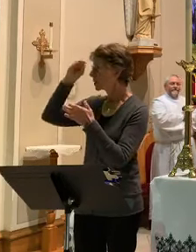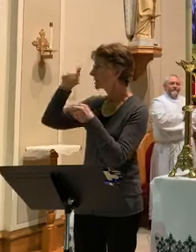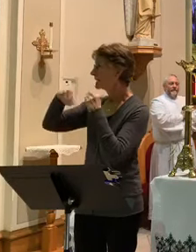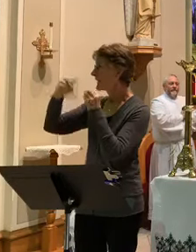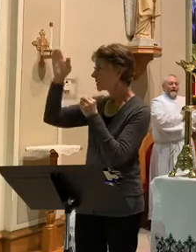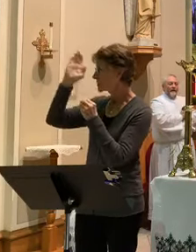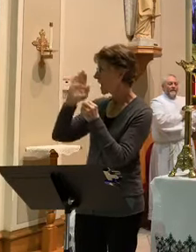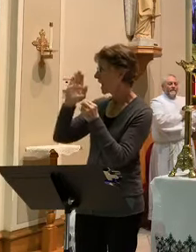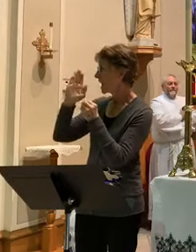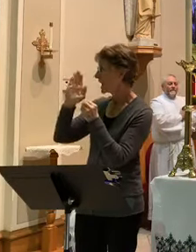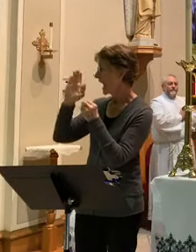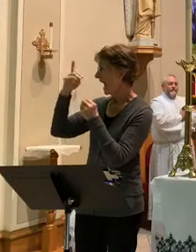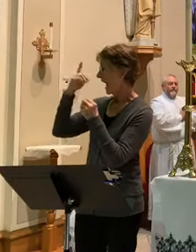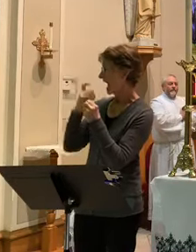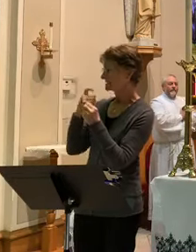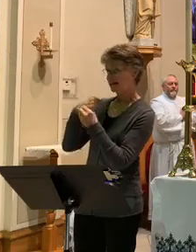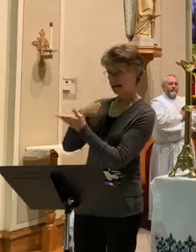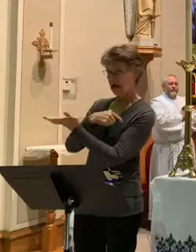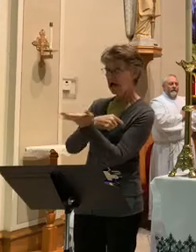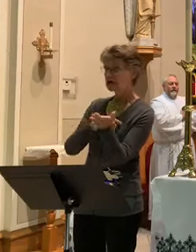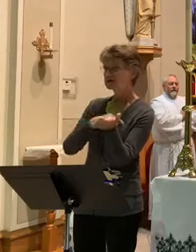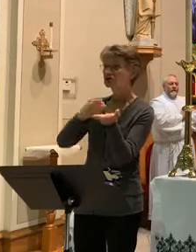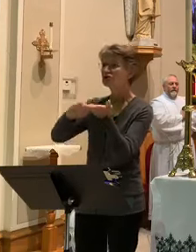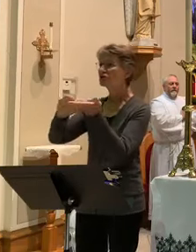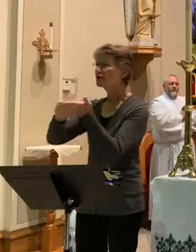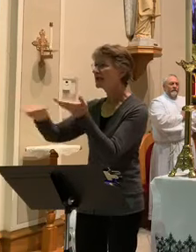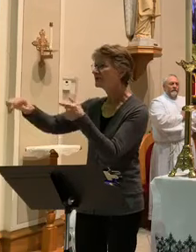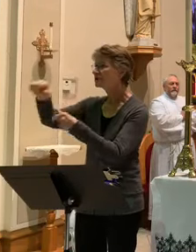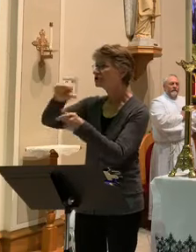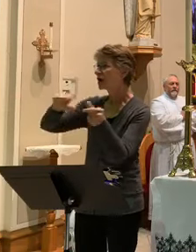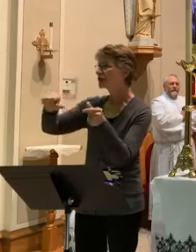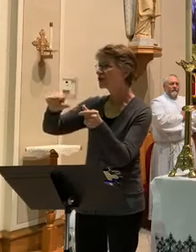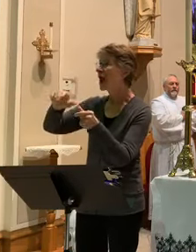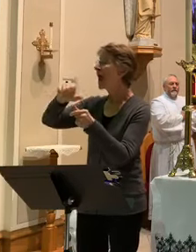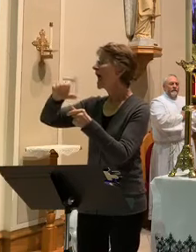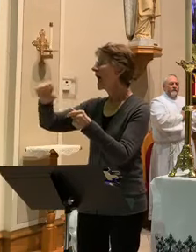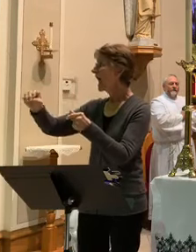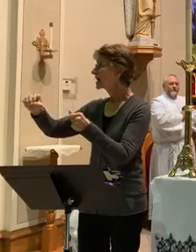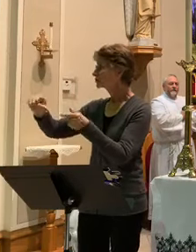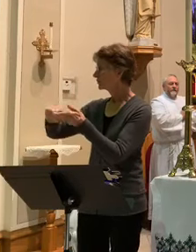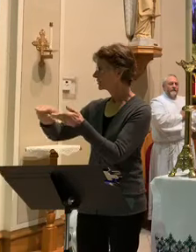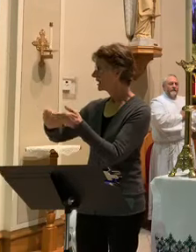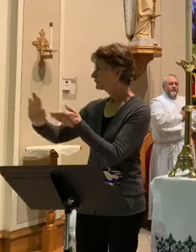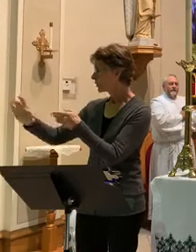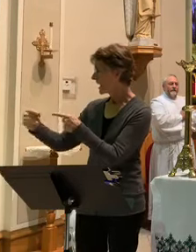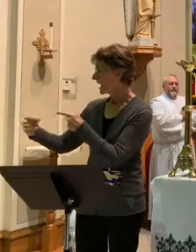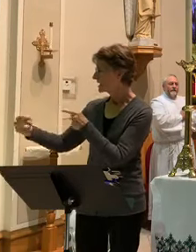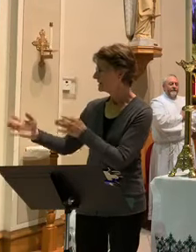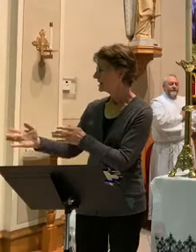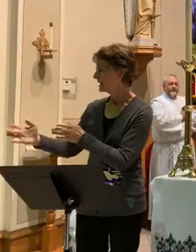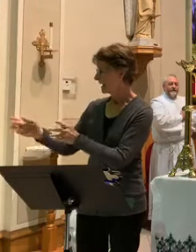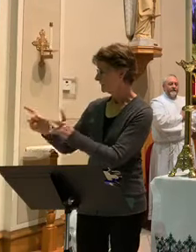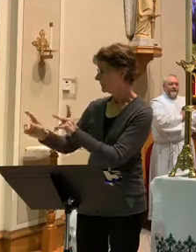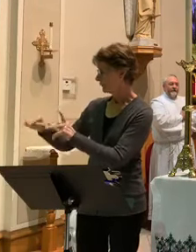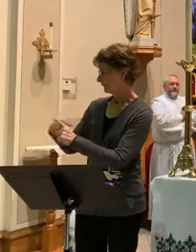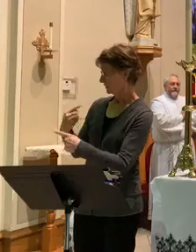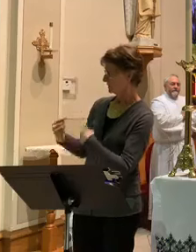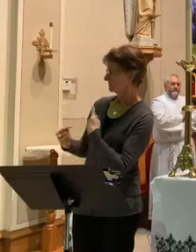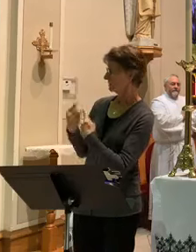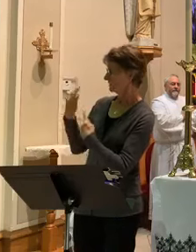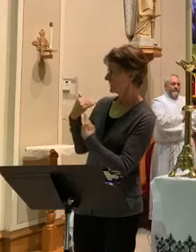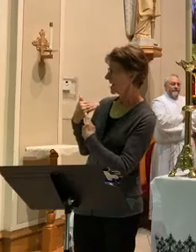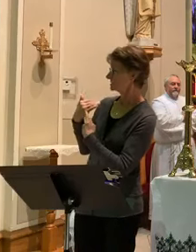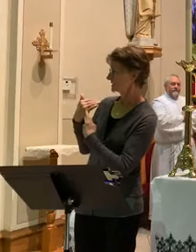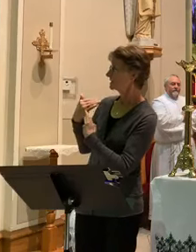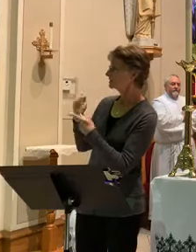forgive each other, forgive ourselves, also to forgive our enemy. Those people who have hurt us in the past. And